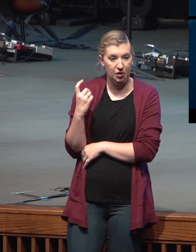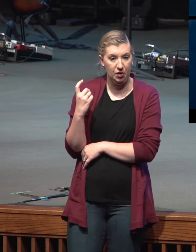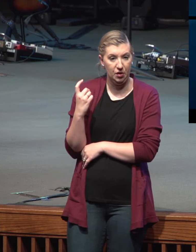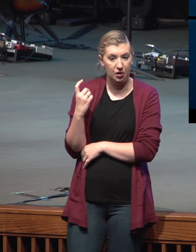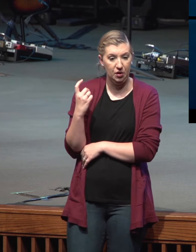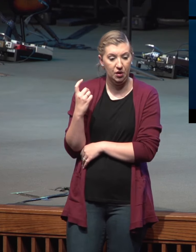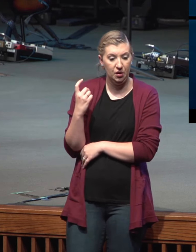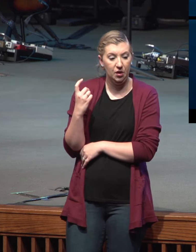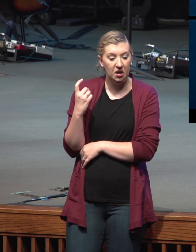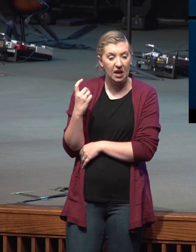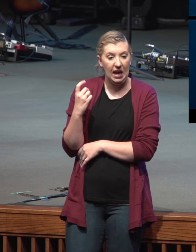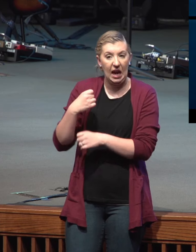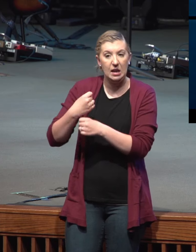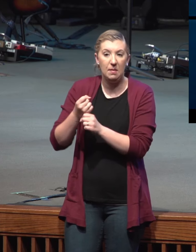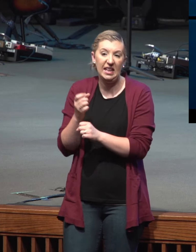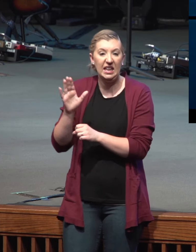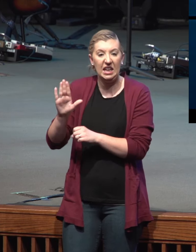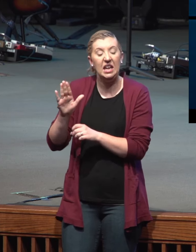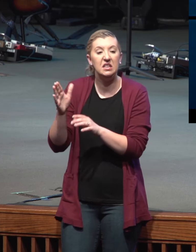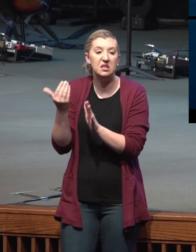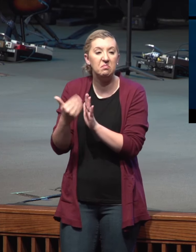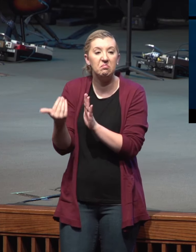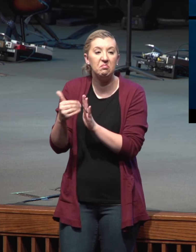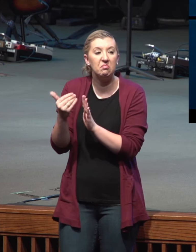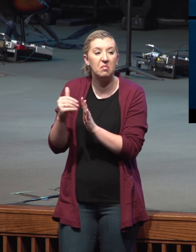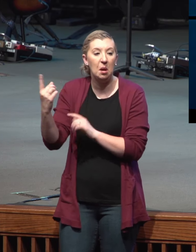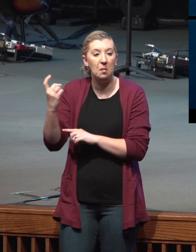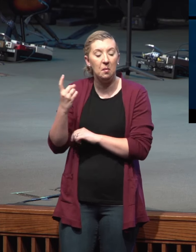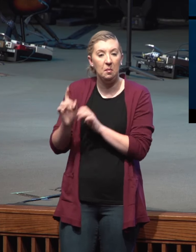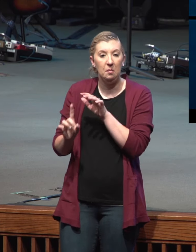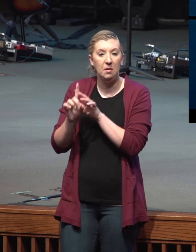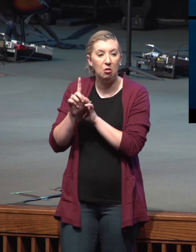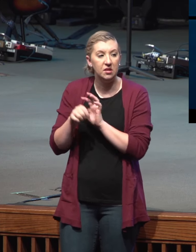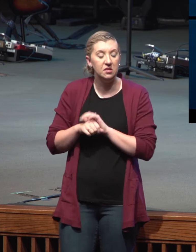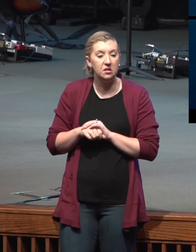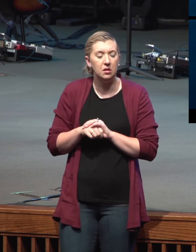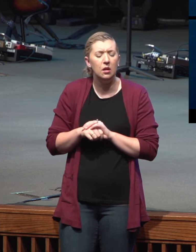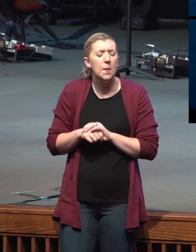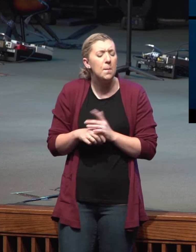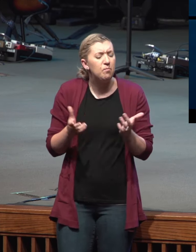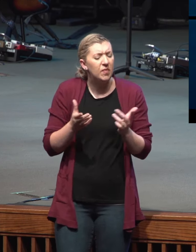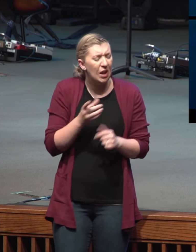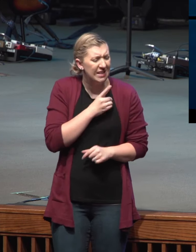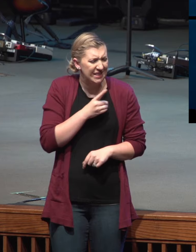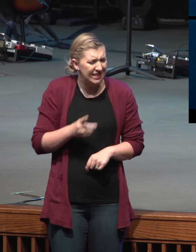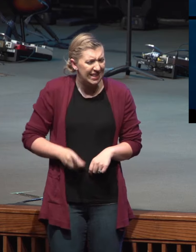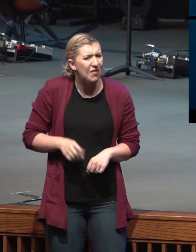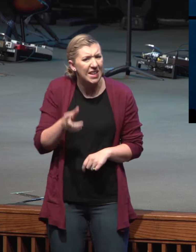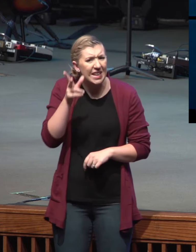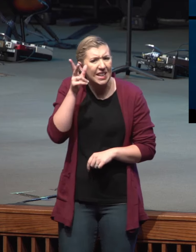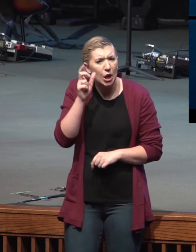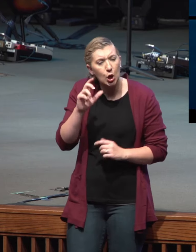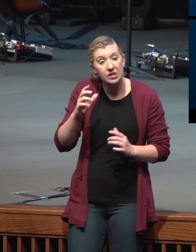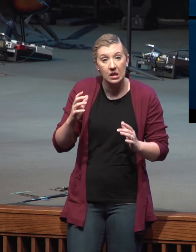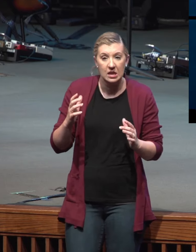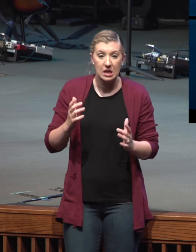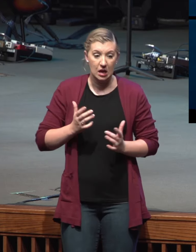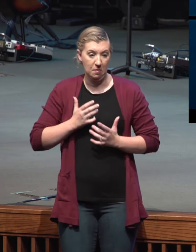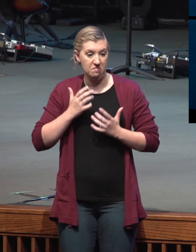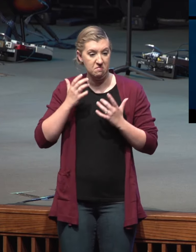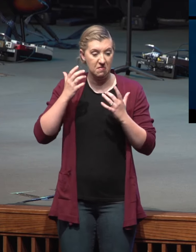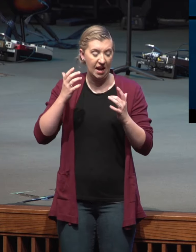and making his regular appearance. And what is it that David hears the mighty army